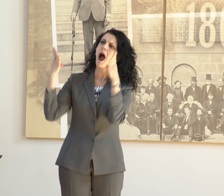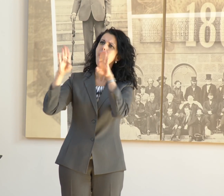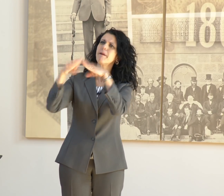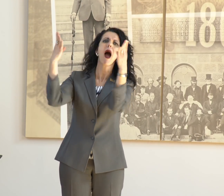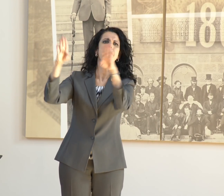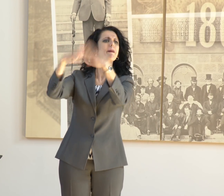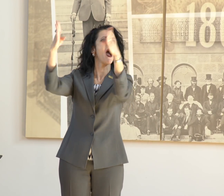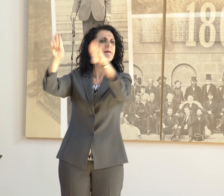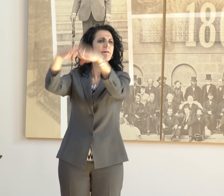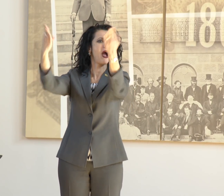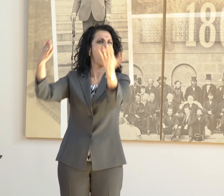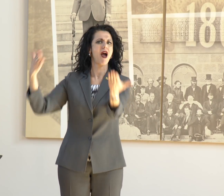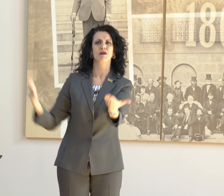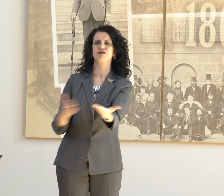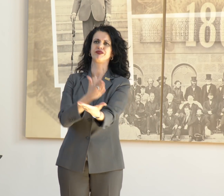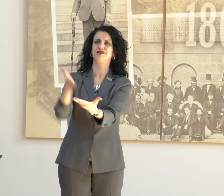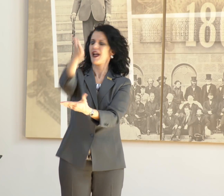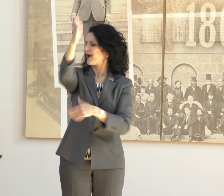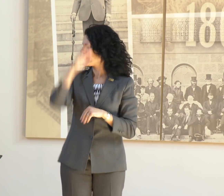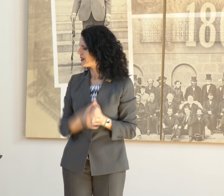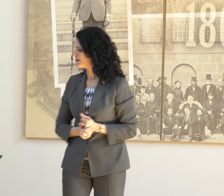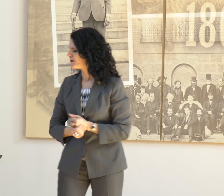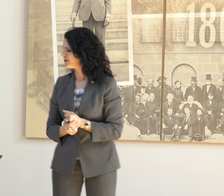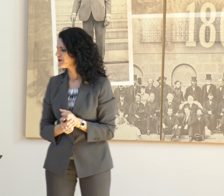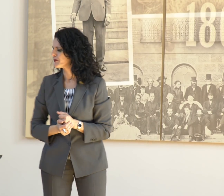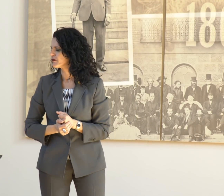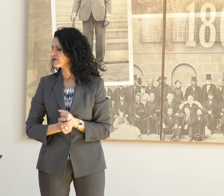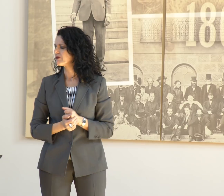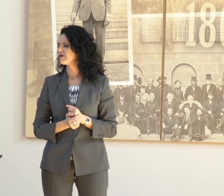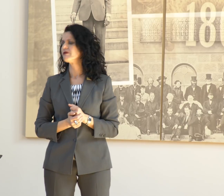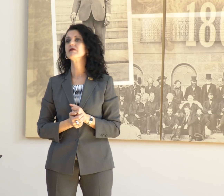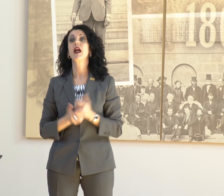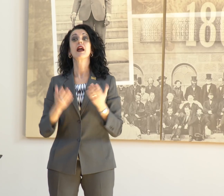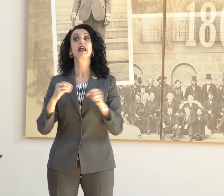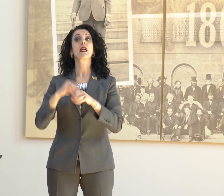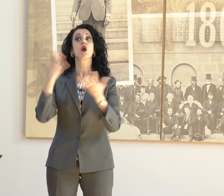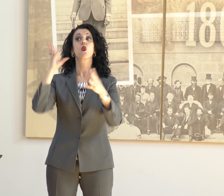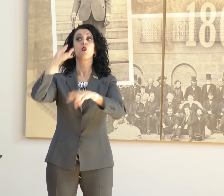He was a true burning light that opened many doors for all of us to navigate,